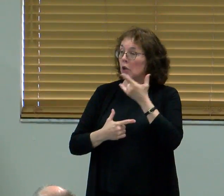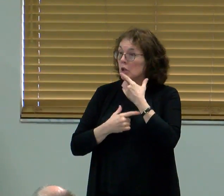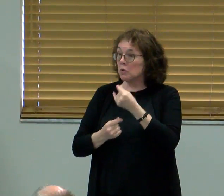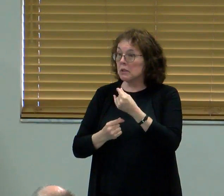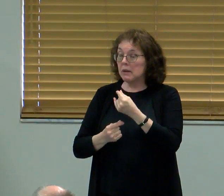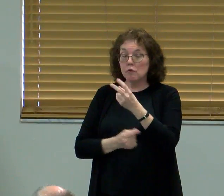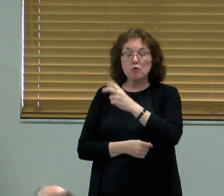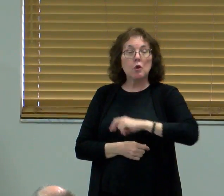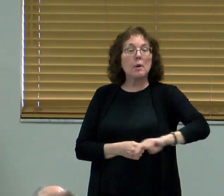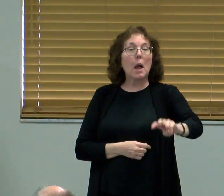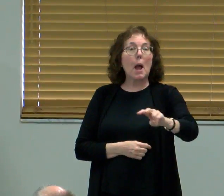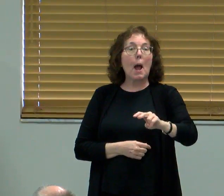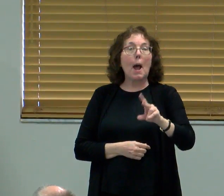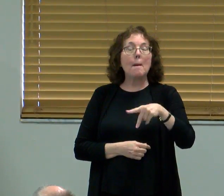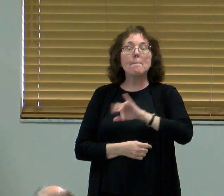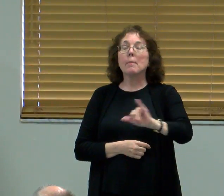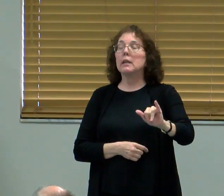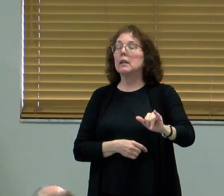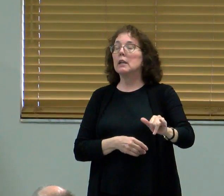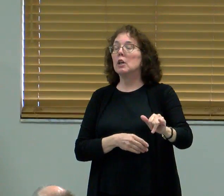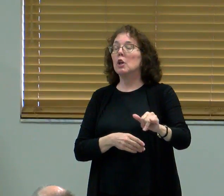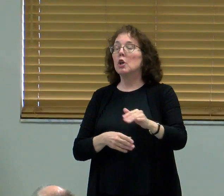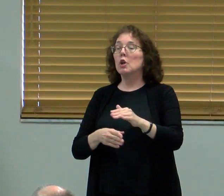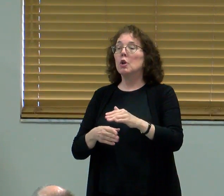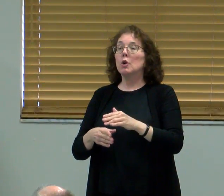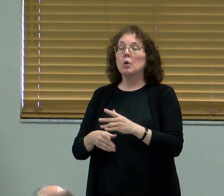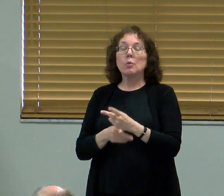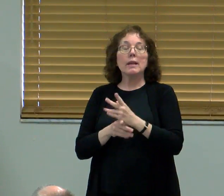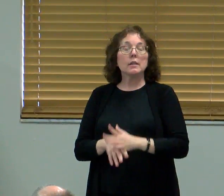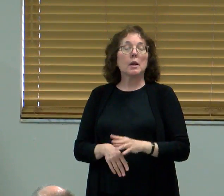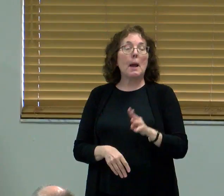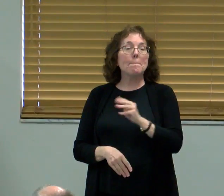tour, puppy raiser Marty Fisher will be giving tours around